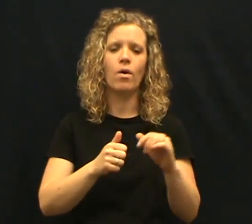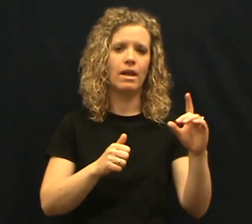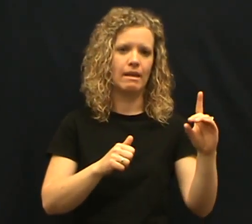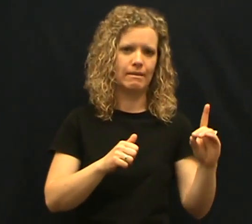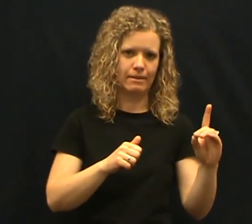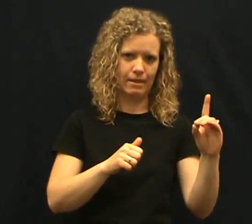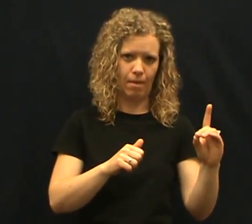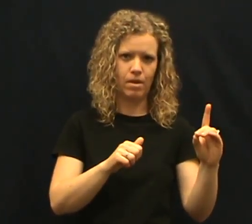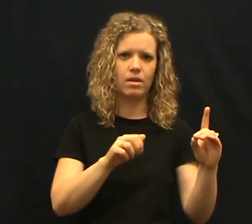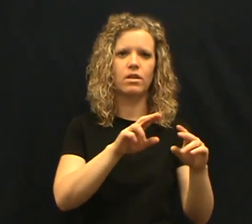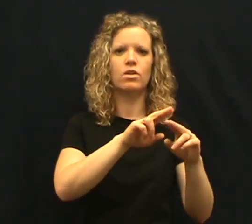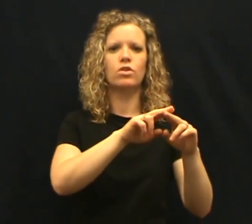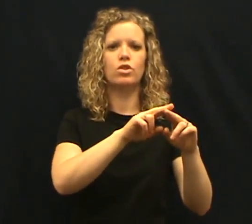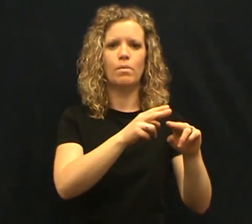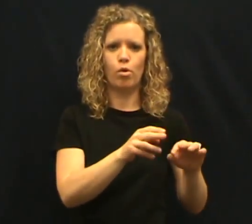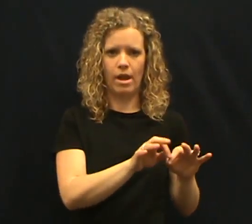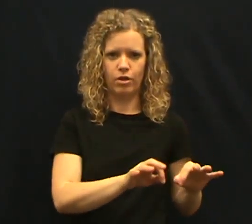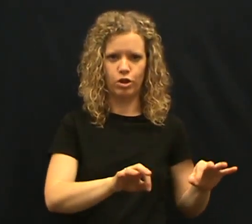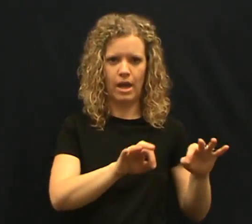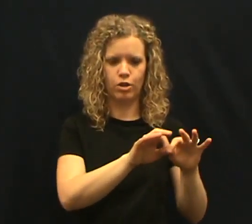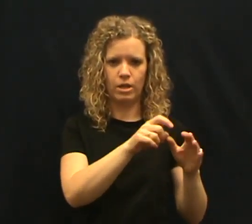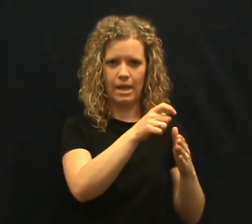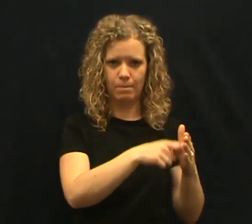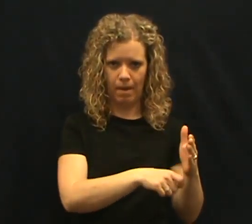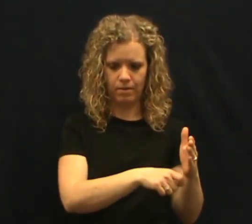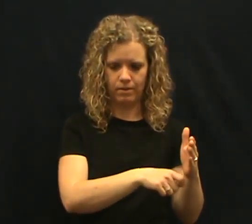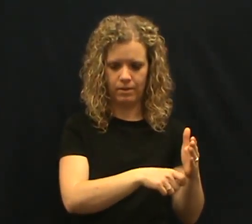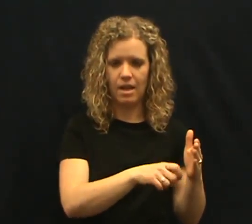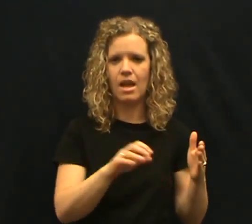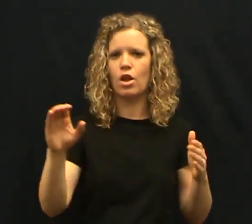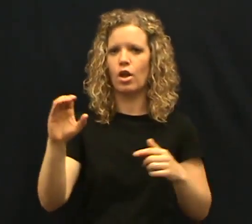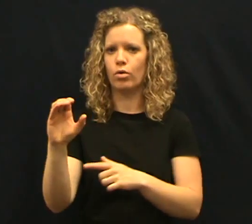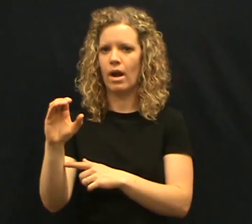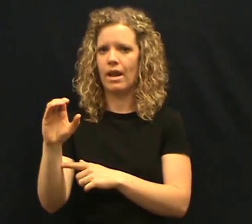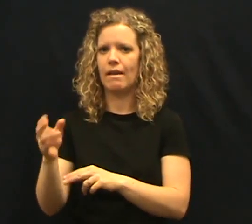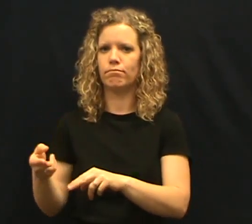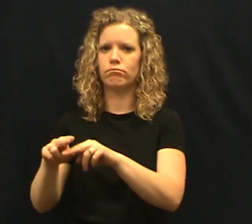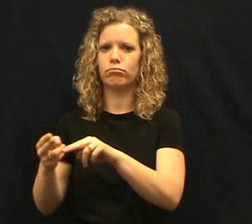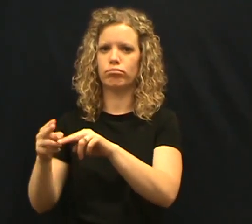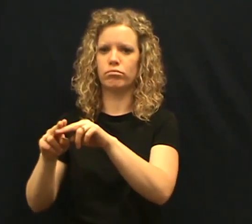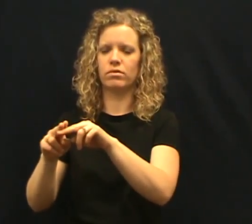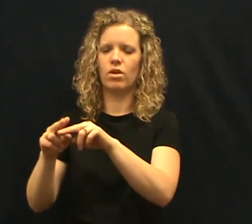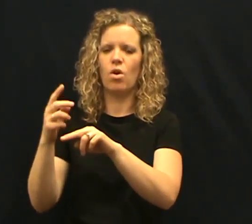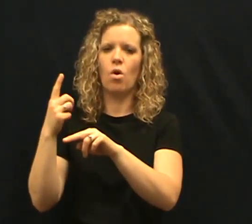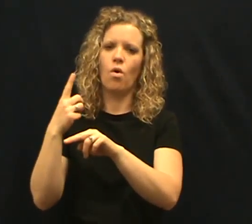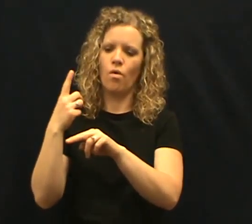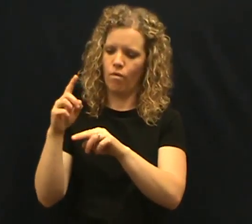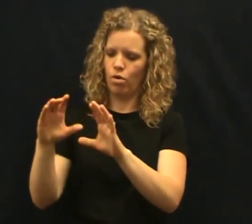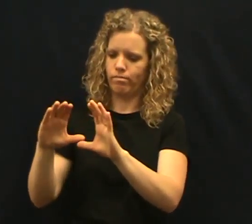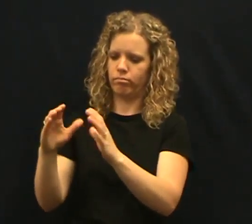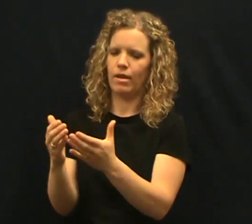expense and crediting accumulated depreciation for the asset or group of assets that we